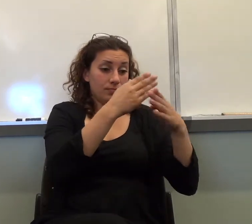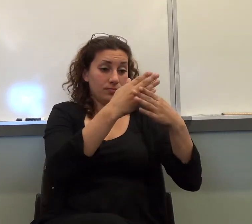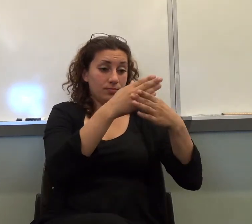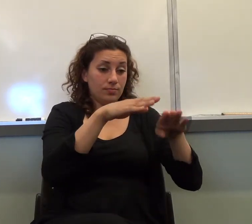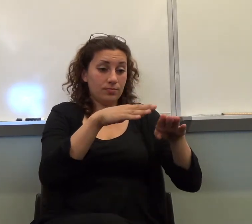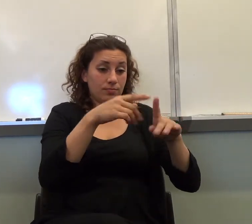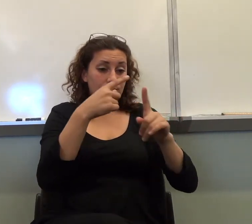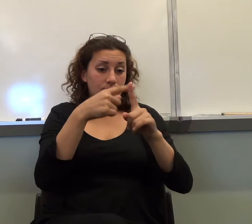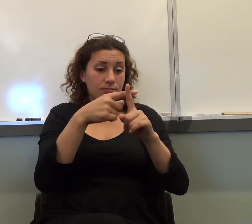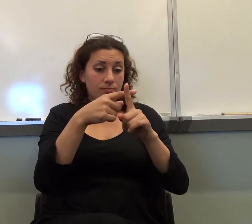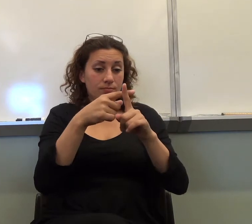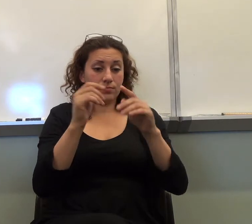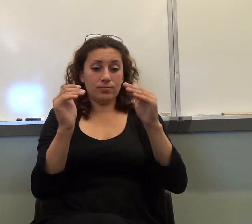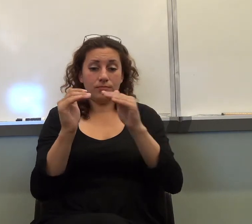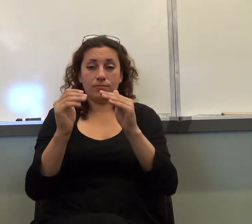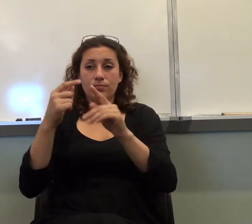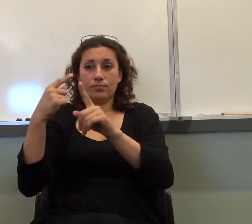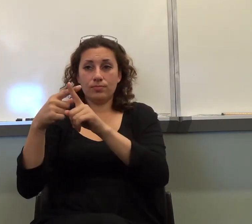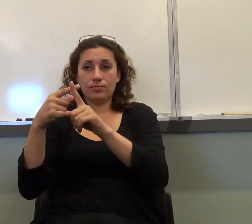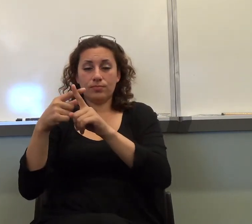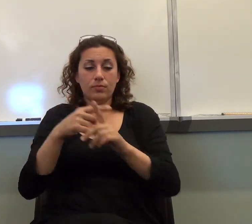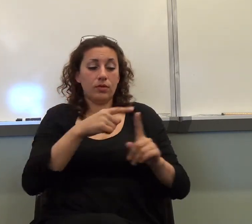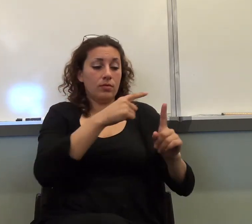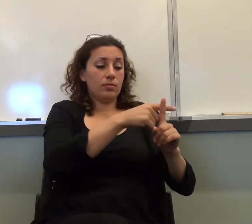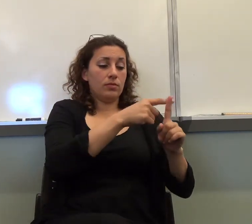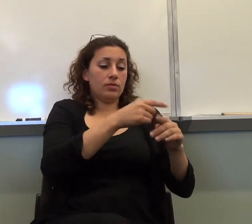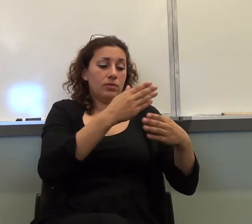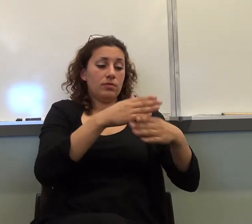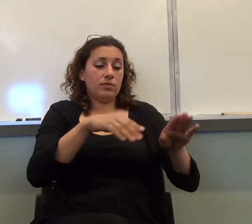plus. Plus divided by a minus, minus.